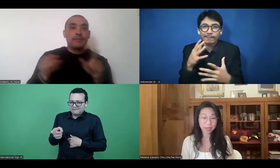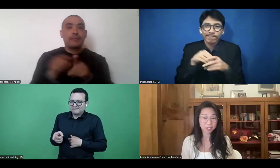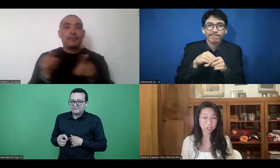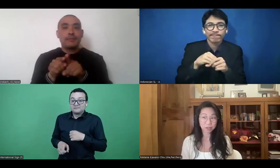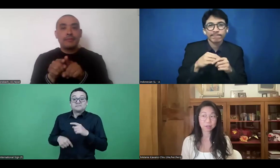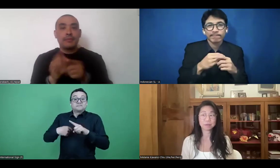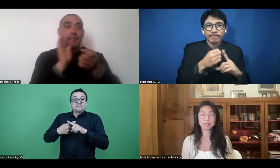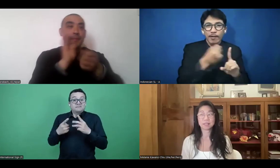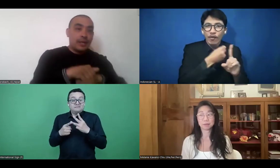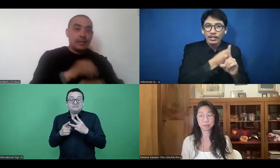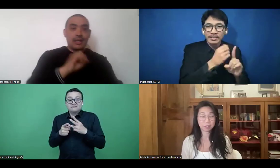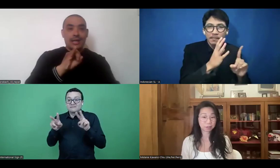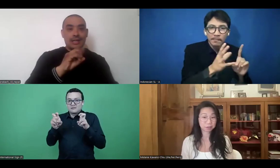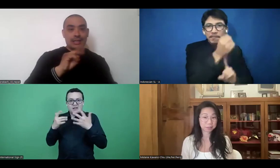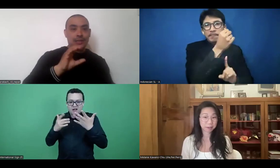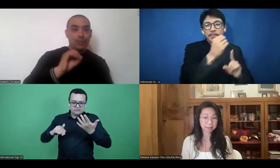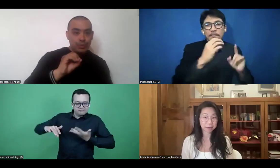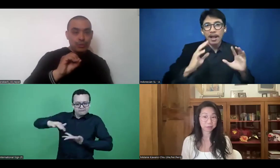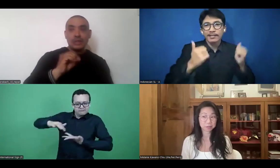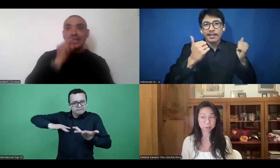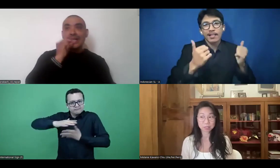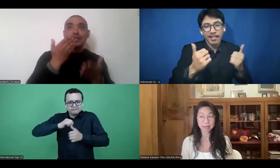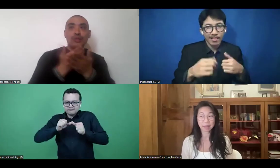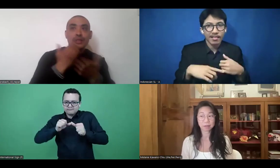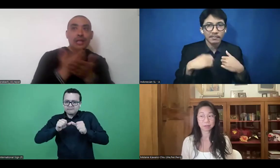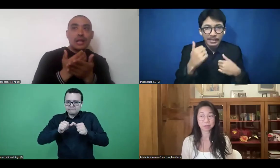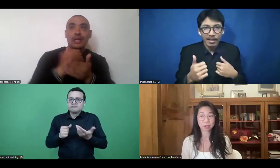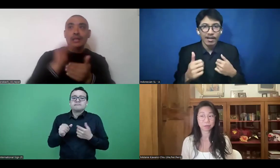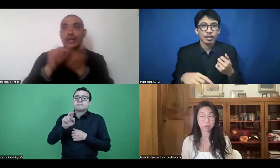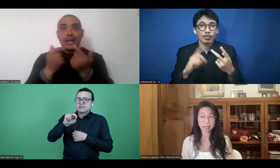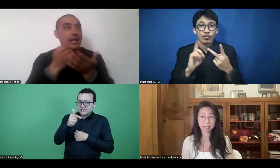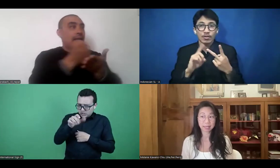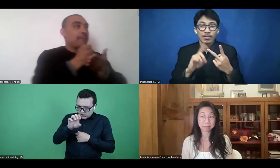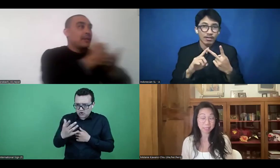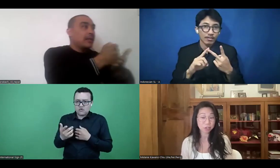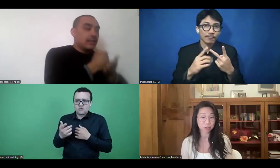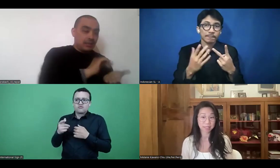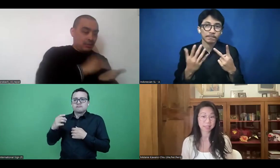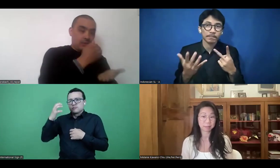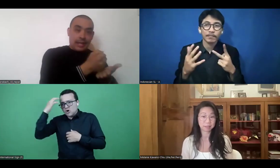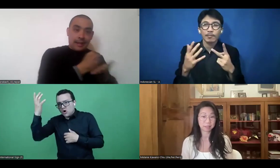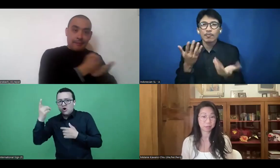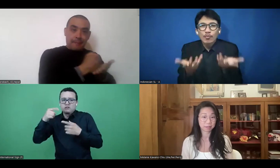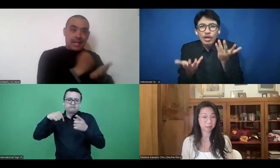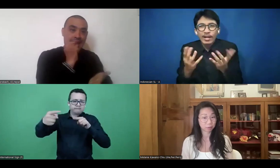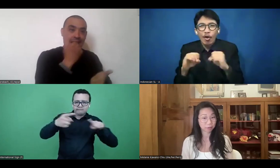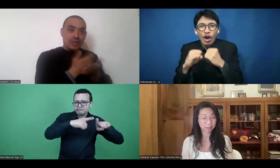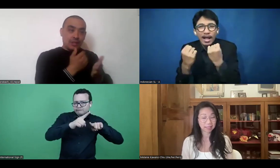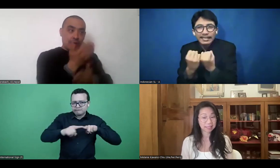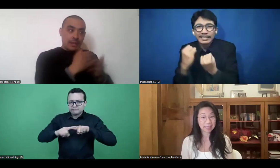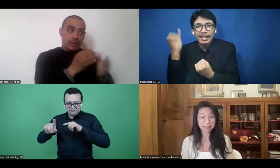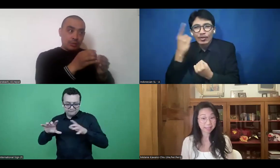more INGOs, funders, bilaterals, multilaterals are funding and mainstreaming disability within their